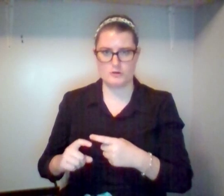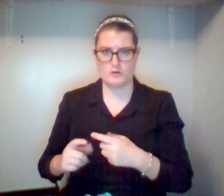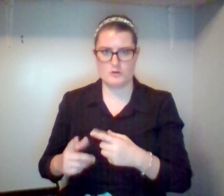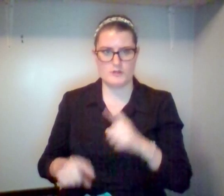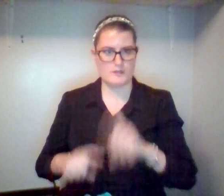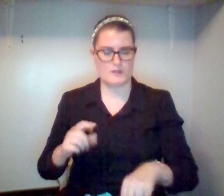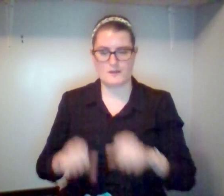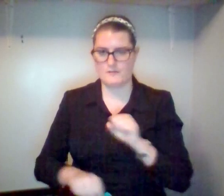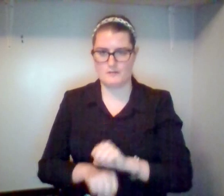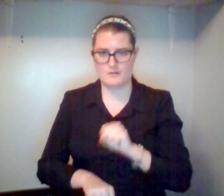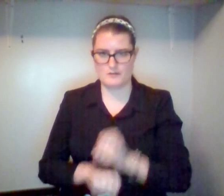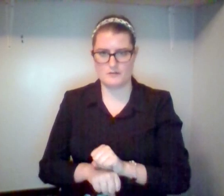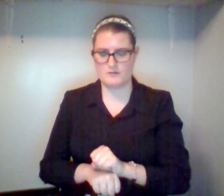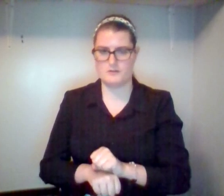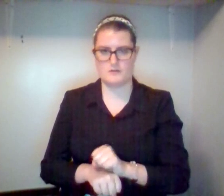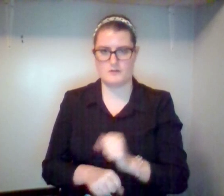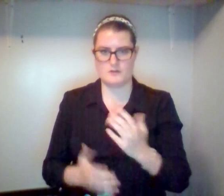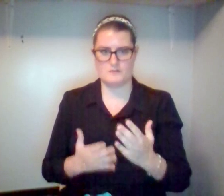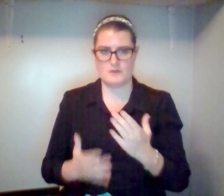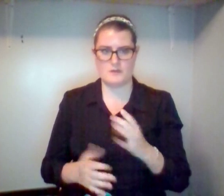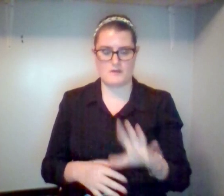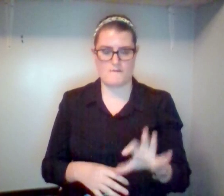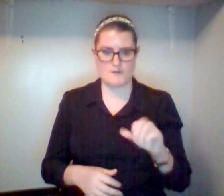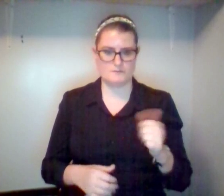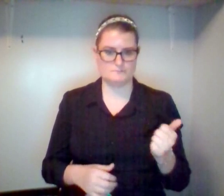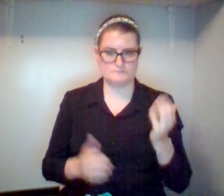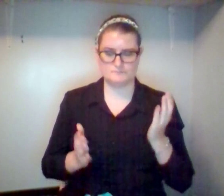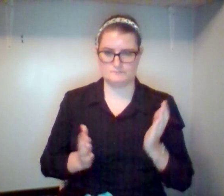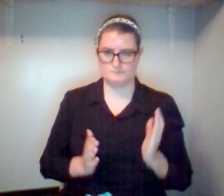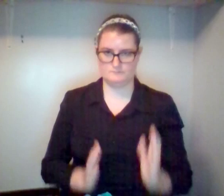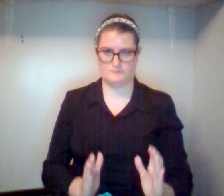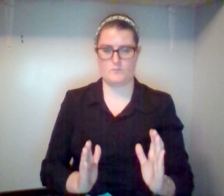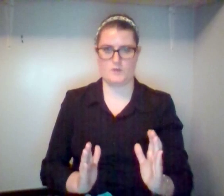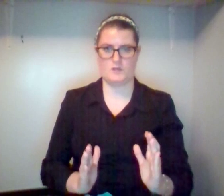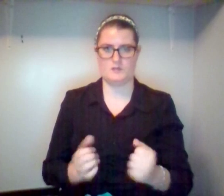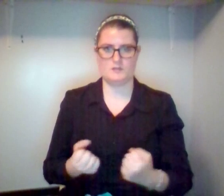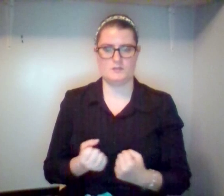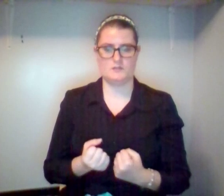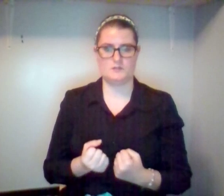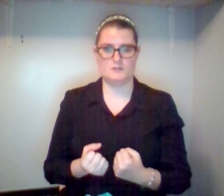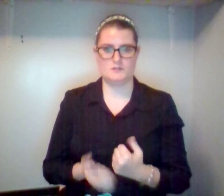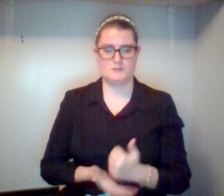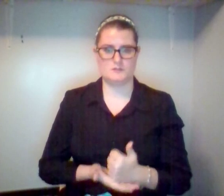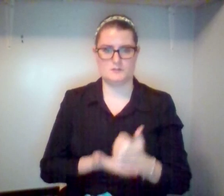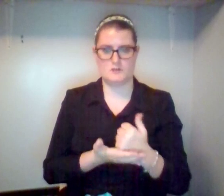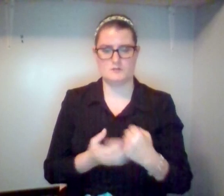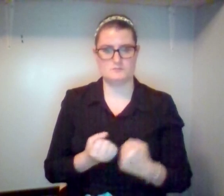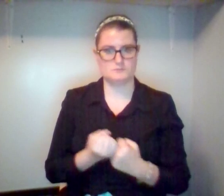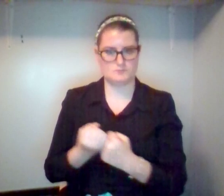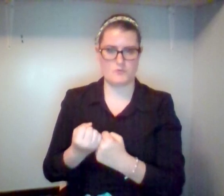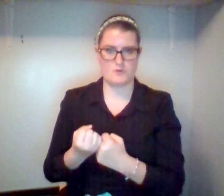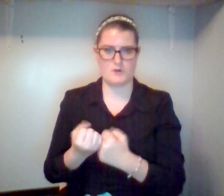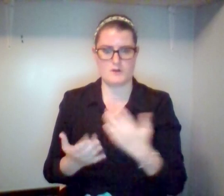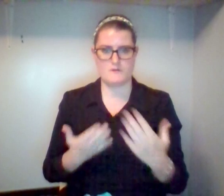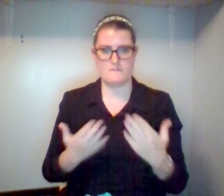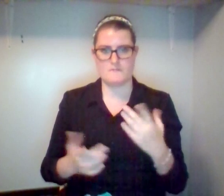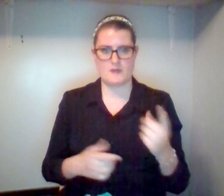another way. Now, that may be temporary, and a young wife might step up and bring them through a season